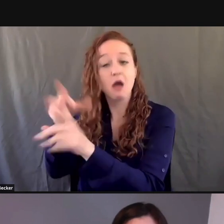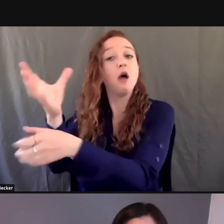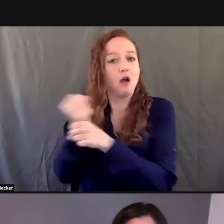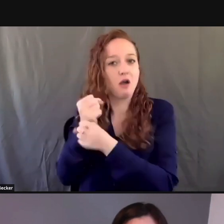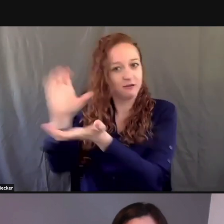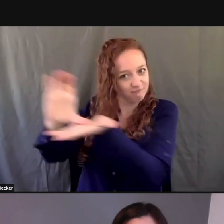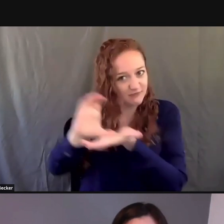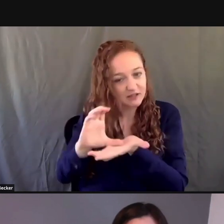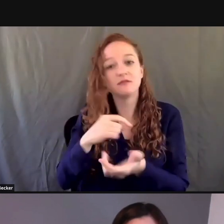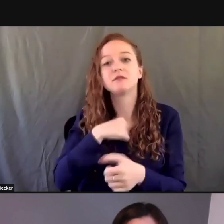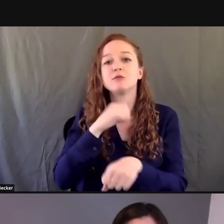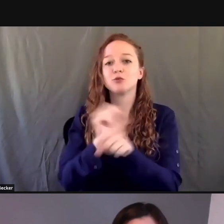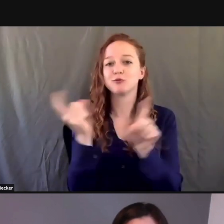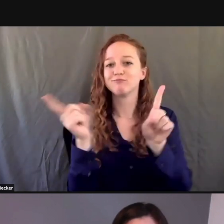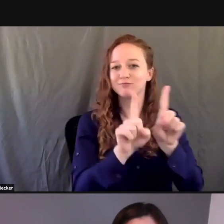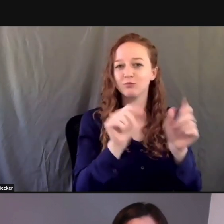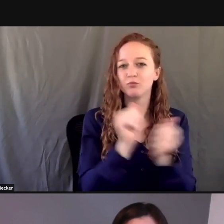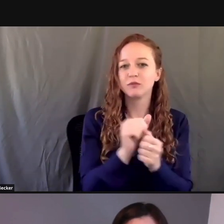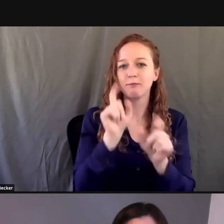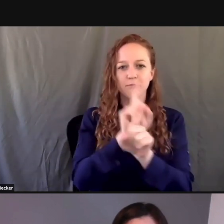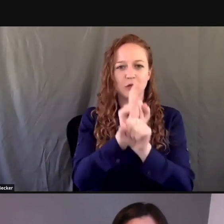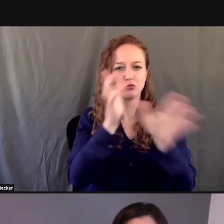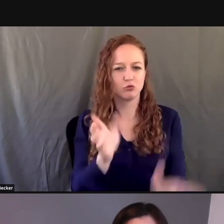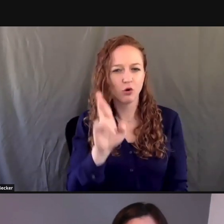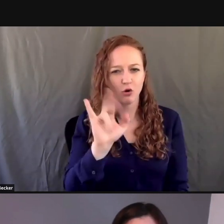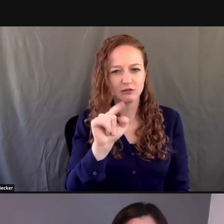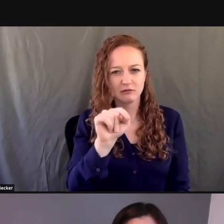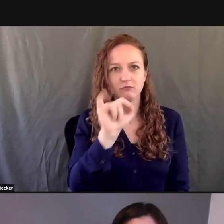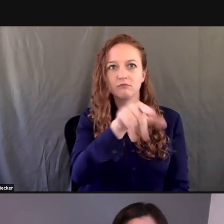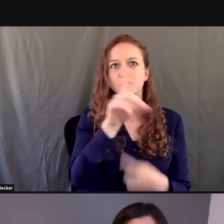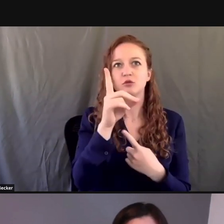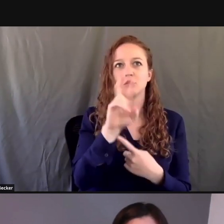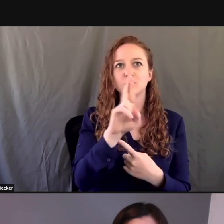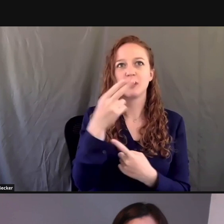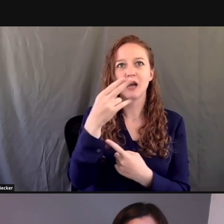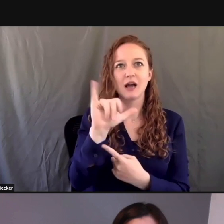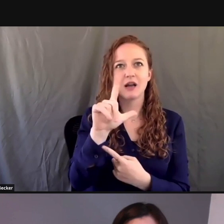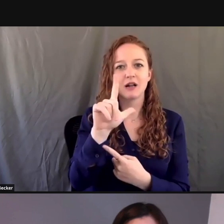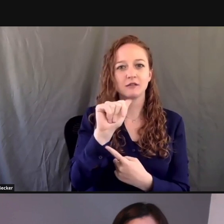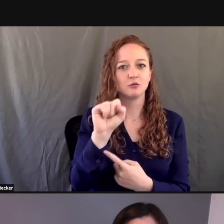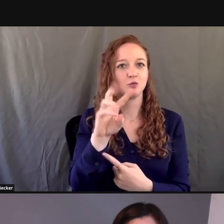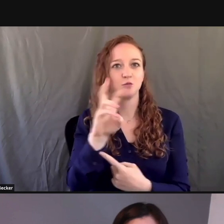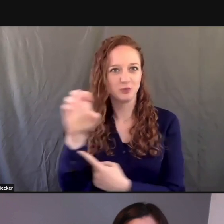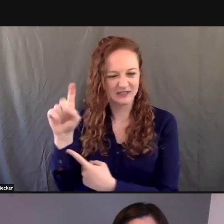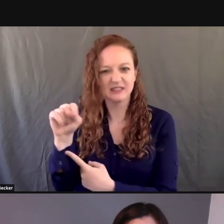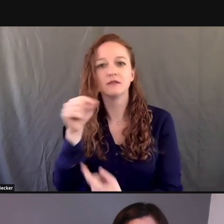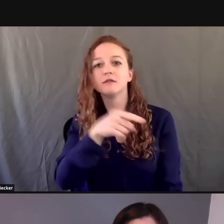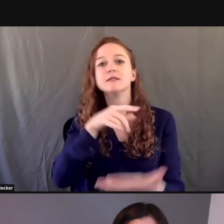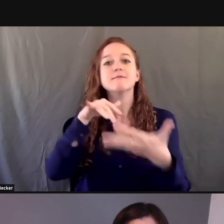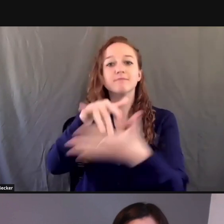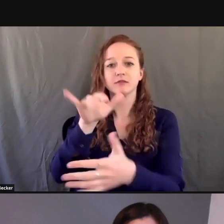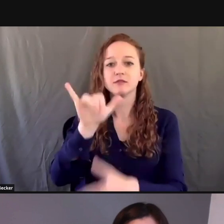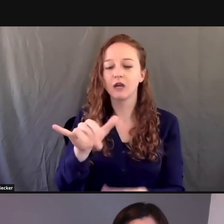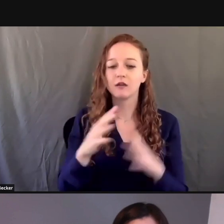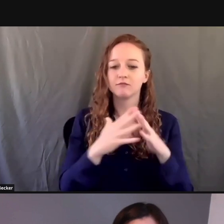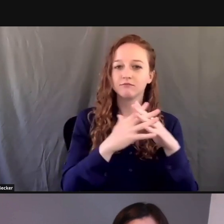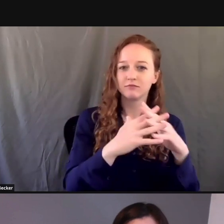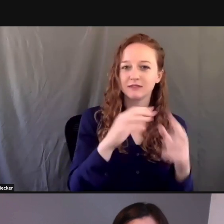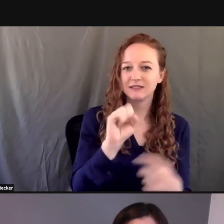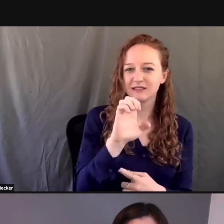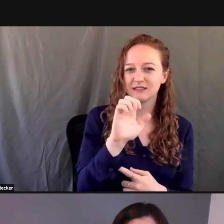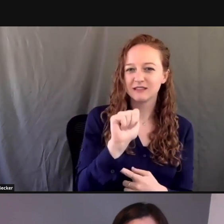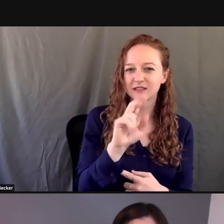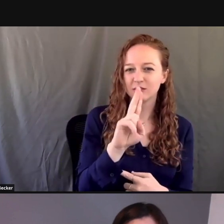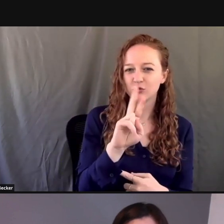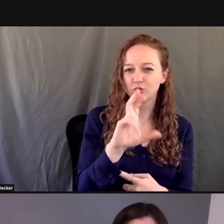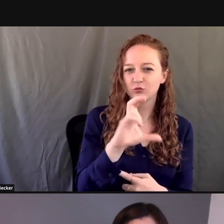hadn't interacted much more than that. I'd say until, yeah, my sophomore year or so. At that time, my major was